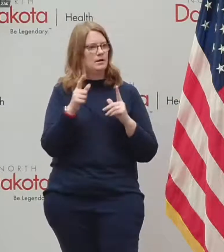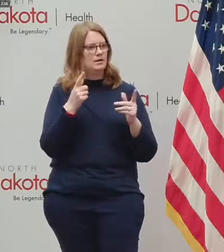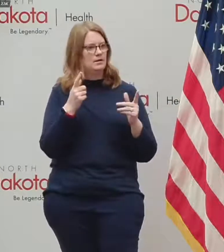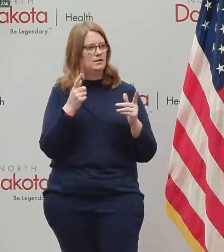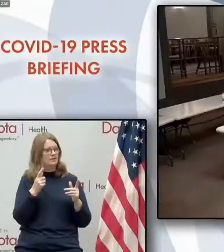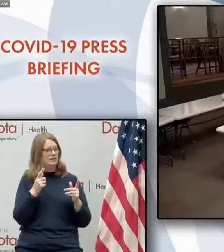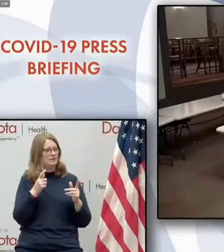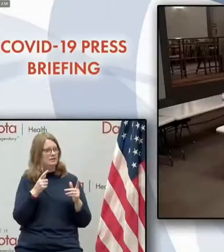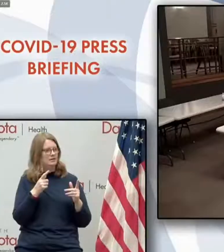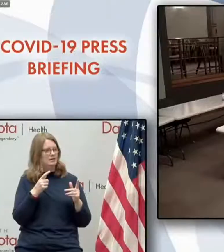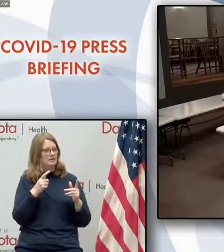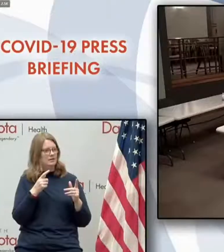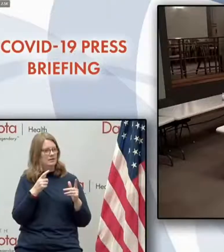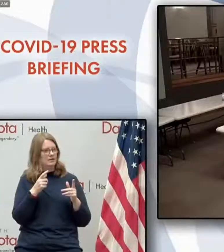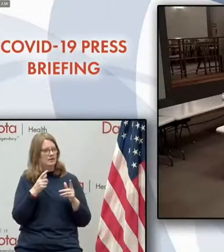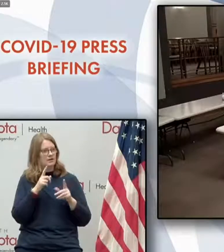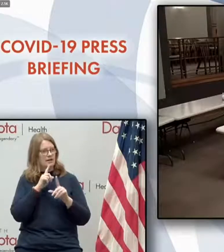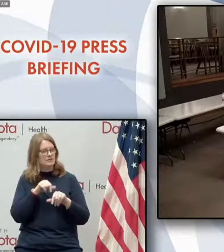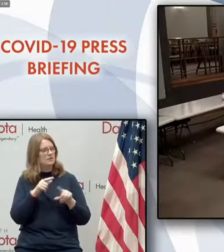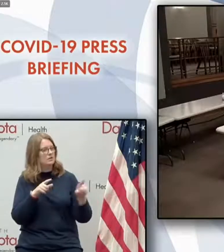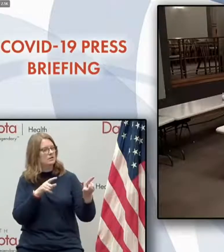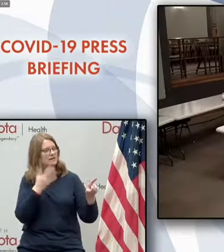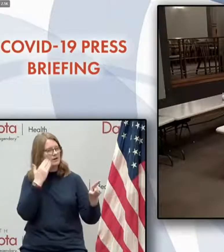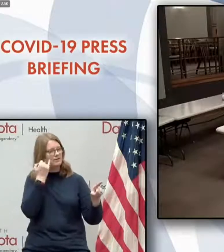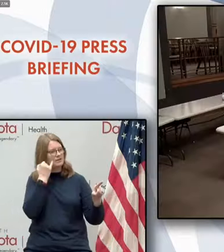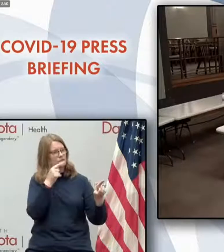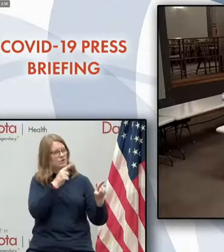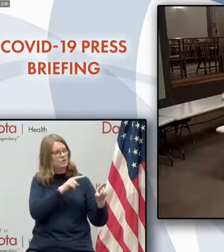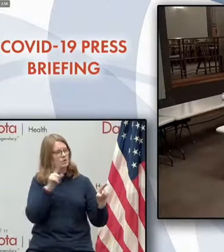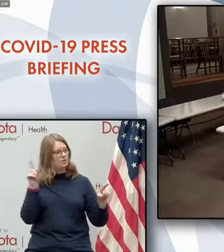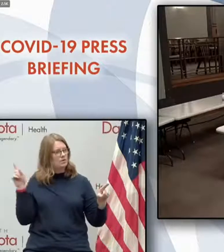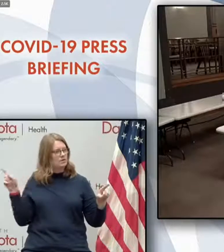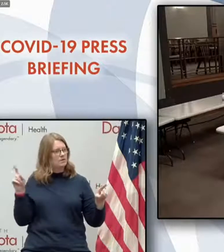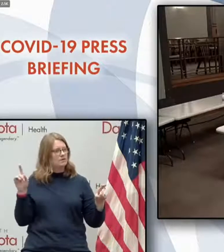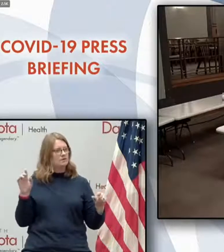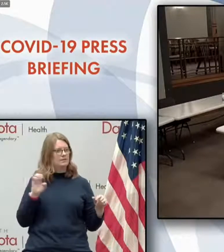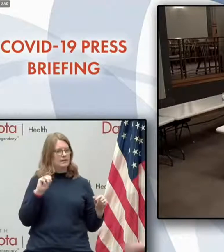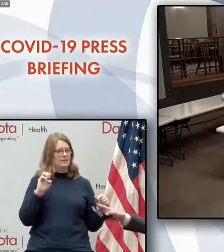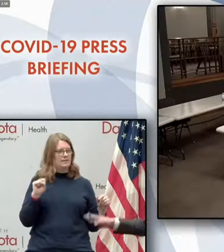I don't have this to be for you or the governor. It's a question about the EMS personnel.